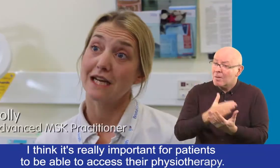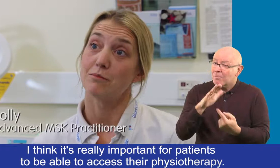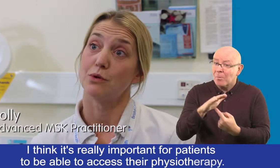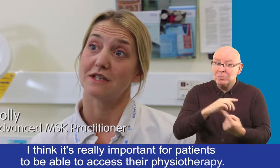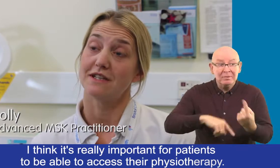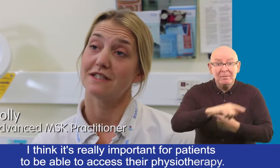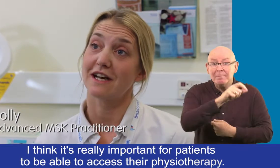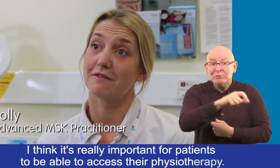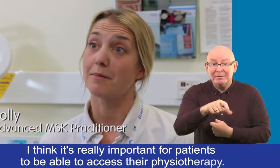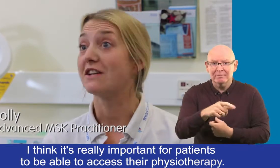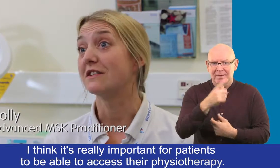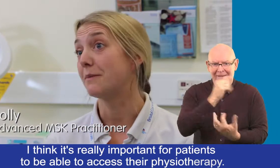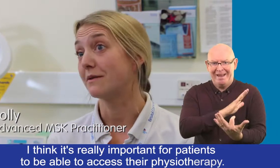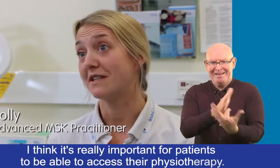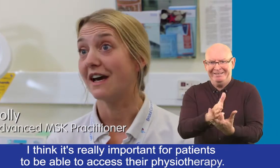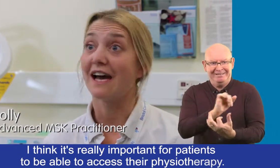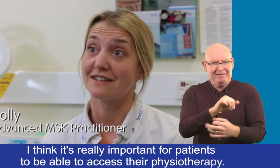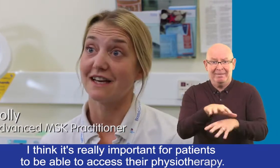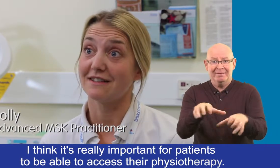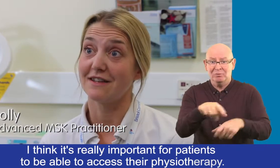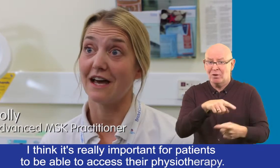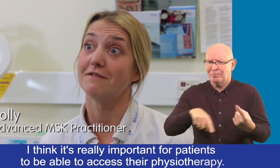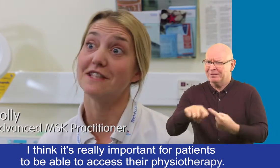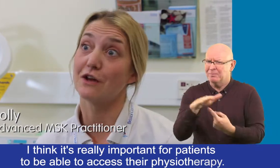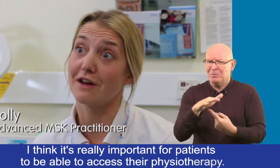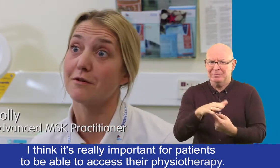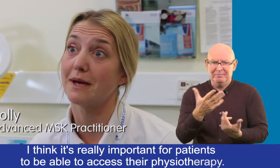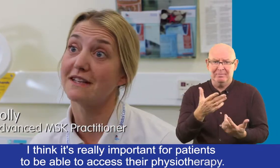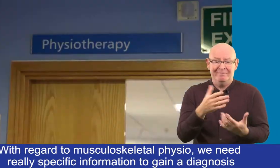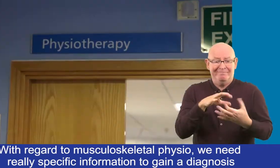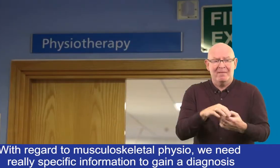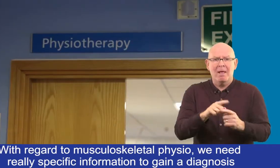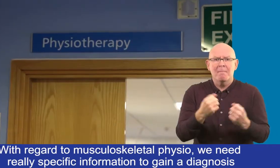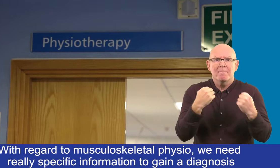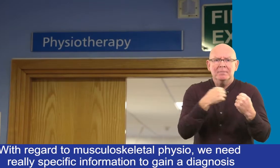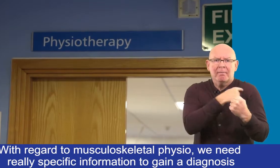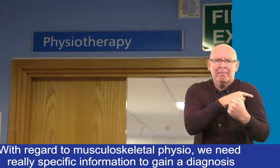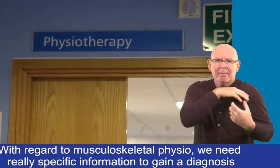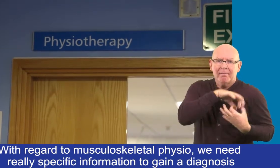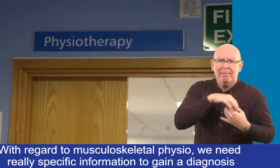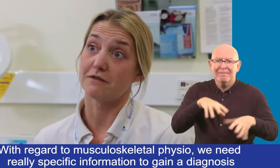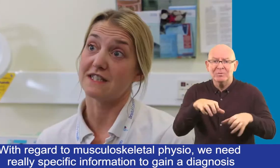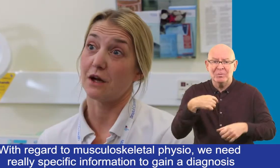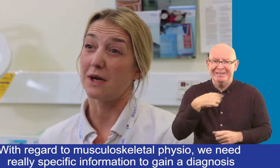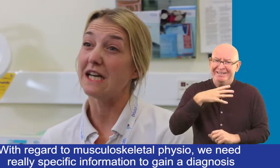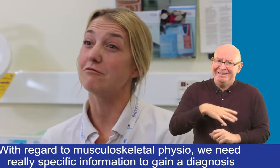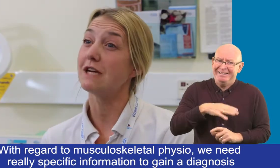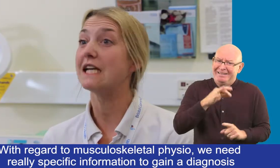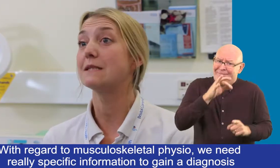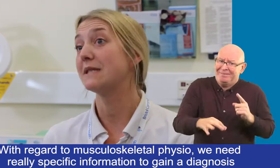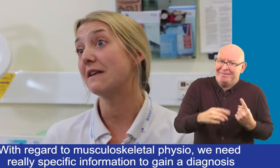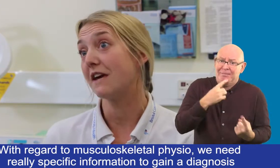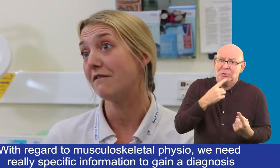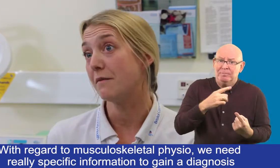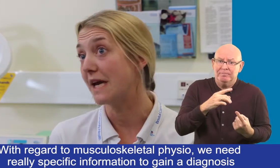it's really important for patients to be able to access their physiotherapy. With regard to musculoskeletal physio, we need